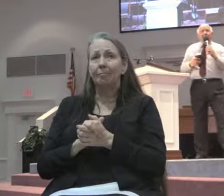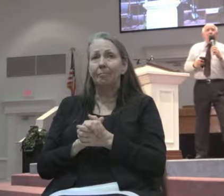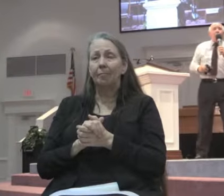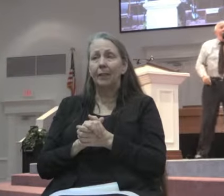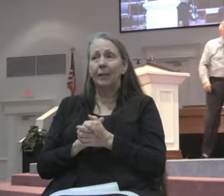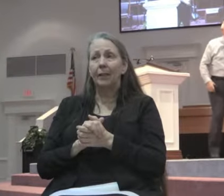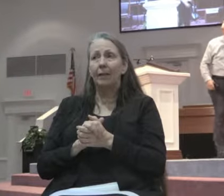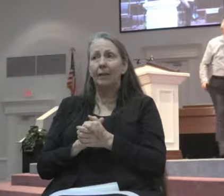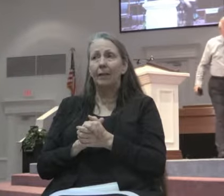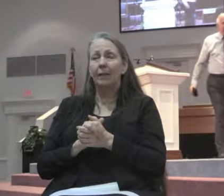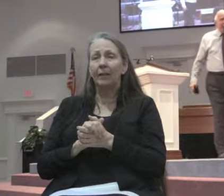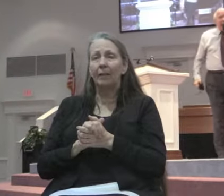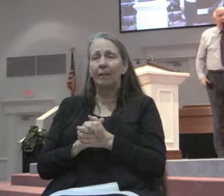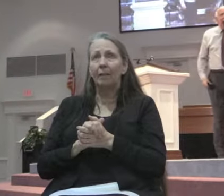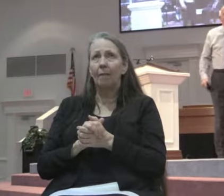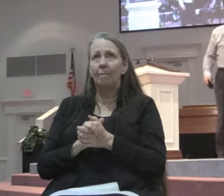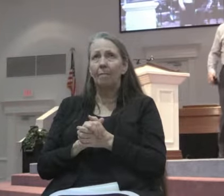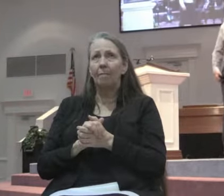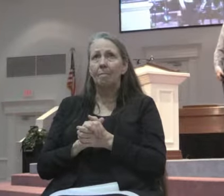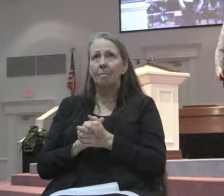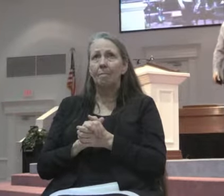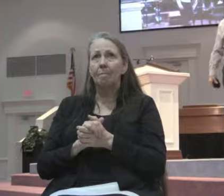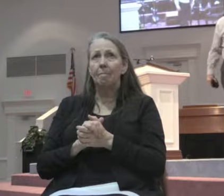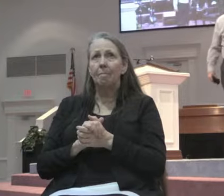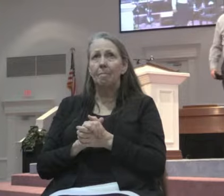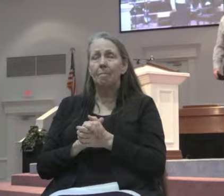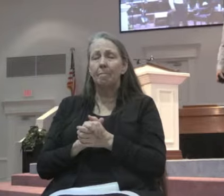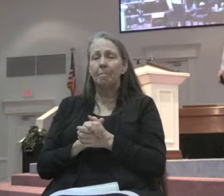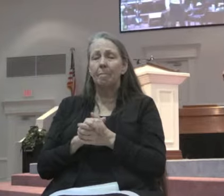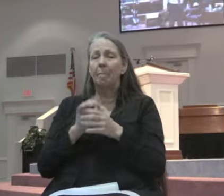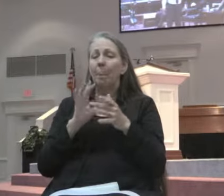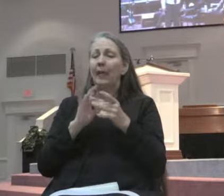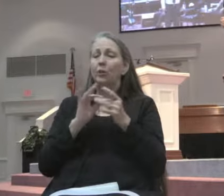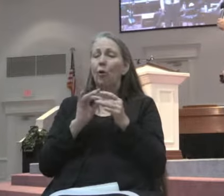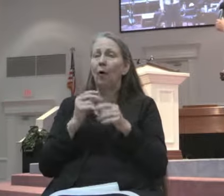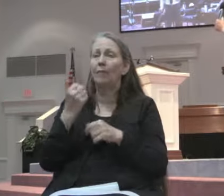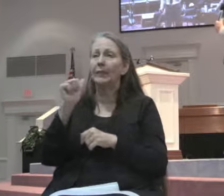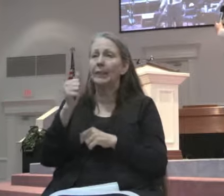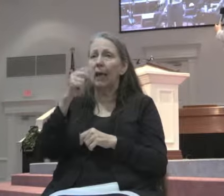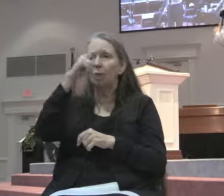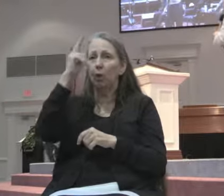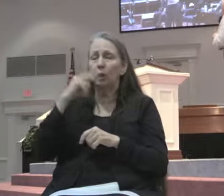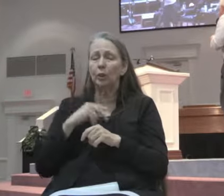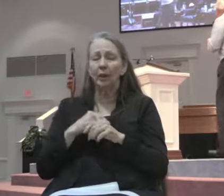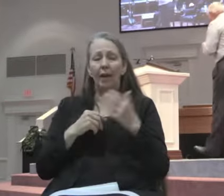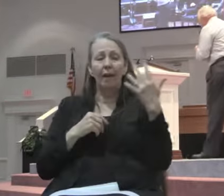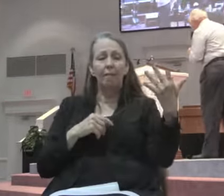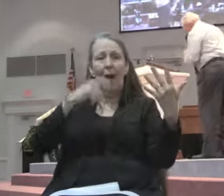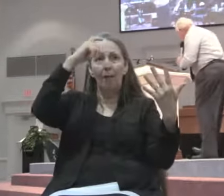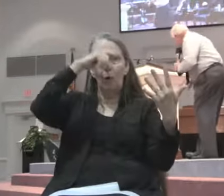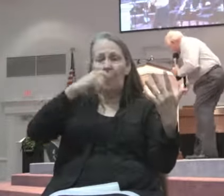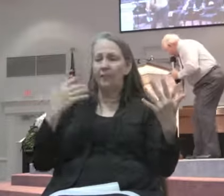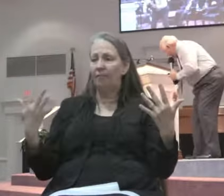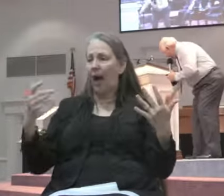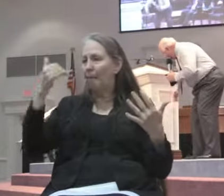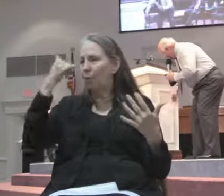The revelation of those 10 virgins was that when the bridegroom